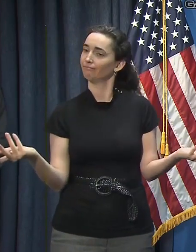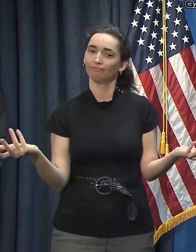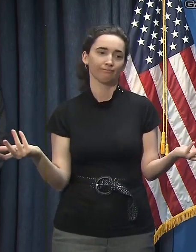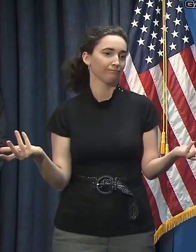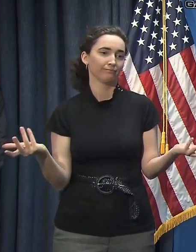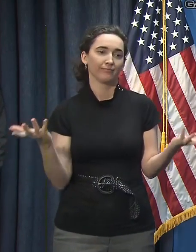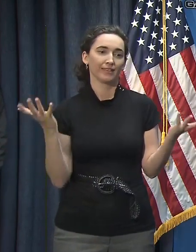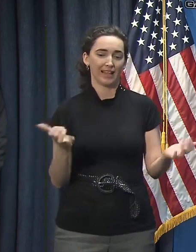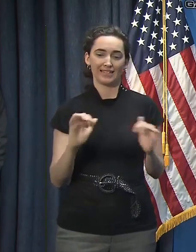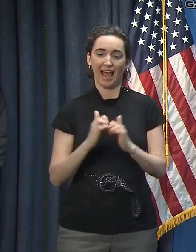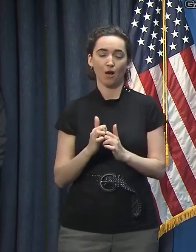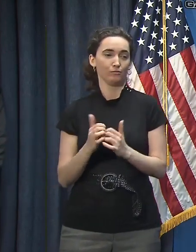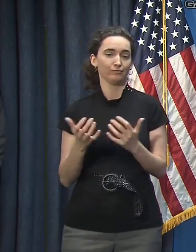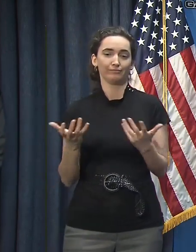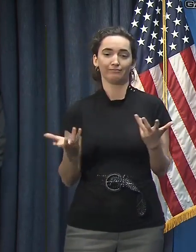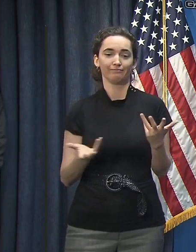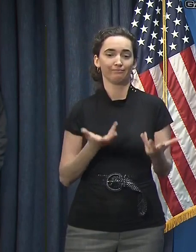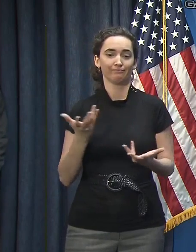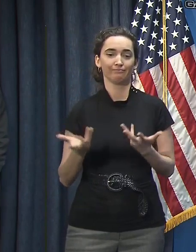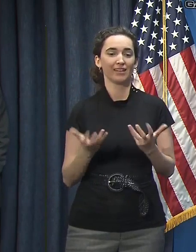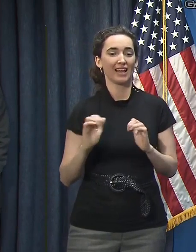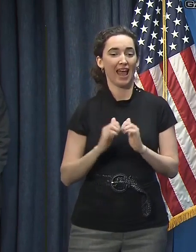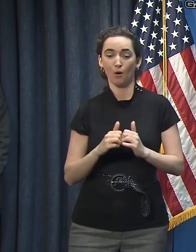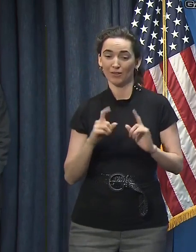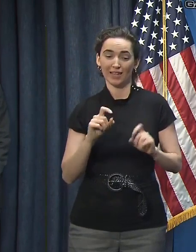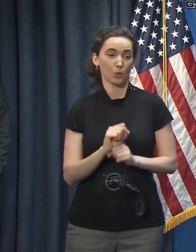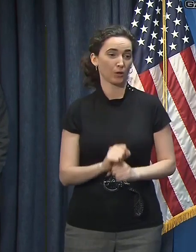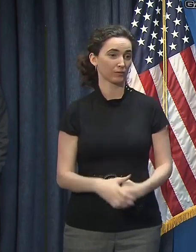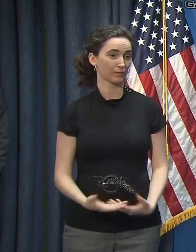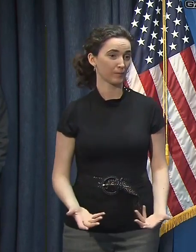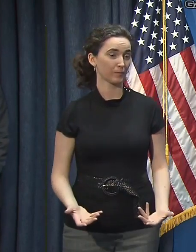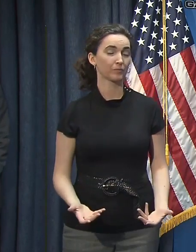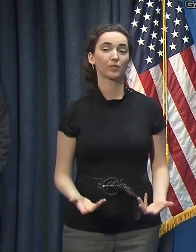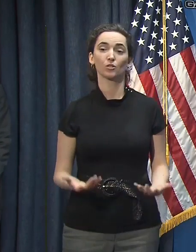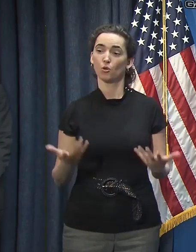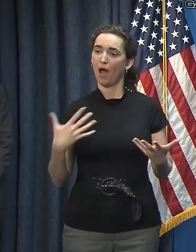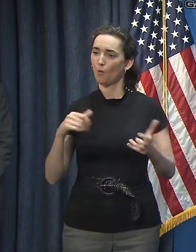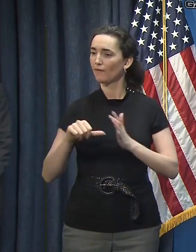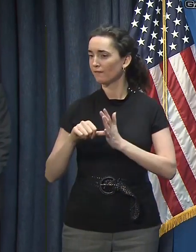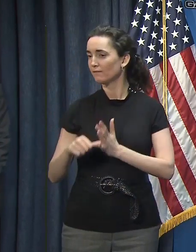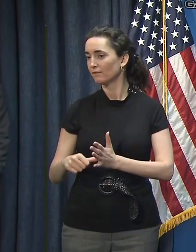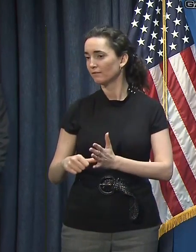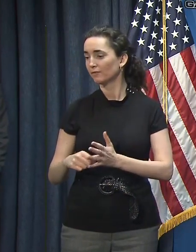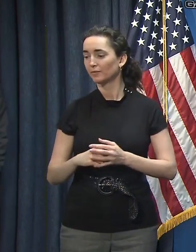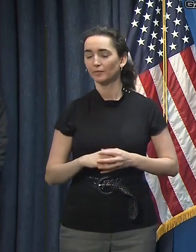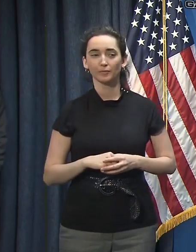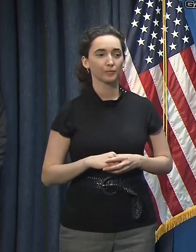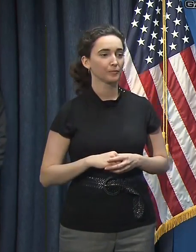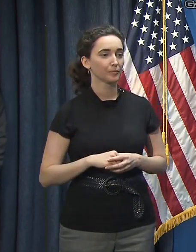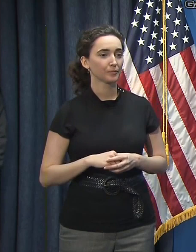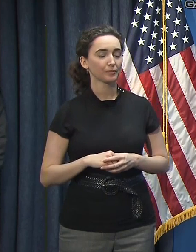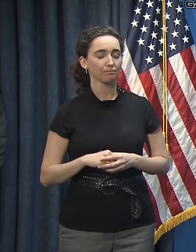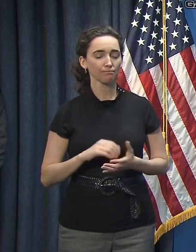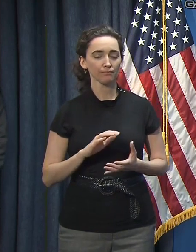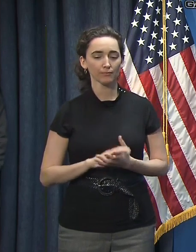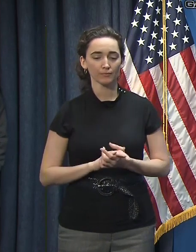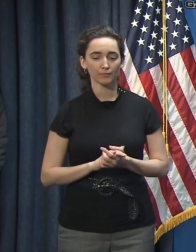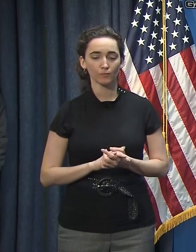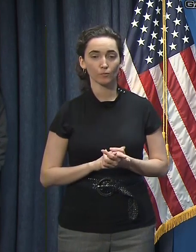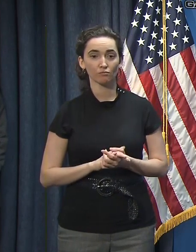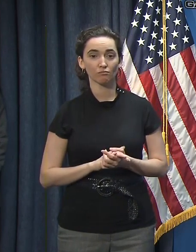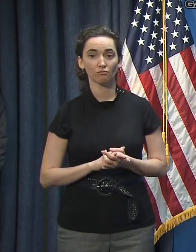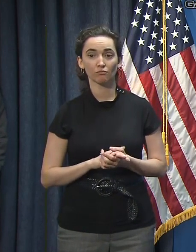the nature of how these tests work. And so I wanted to share that all that with you. And